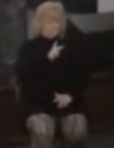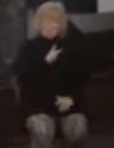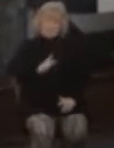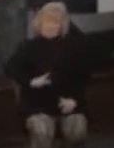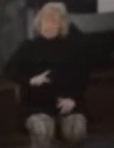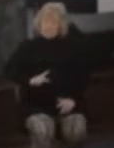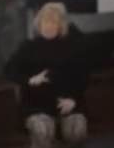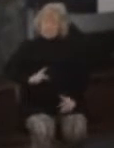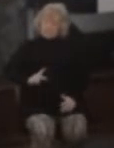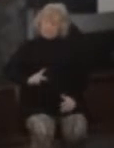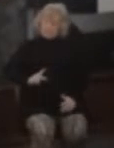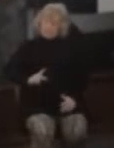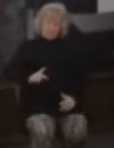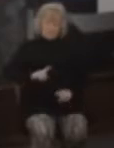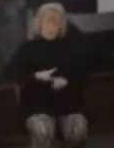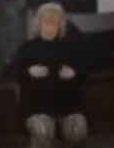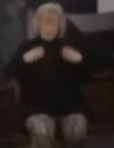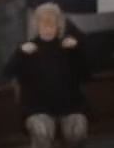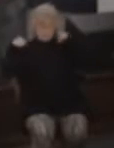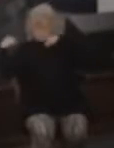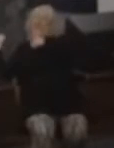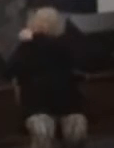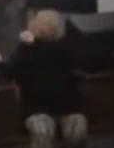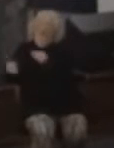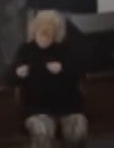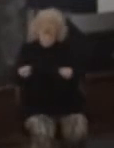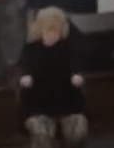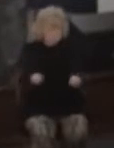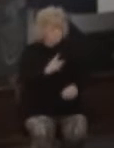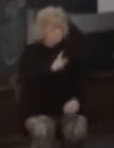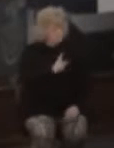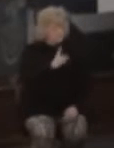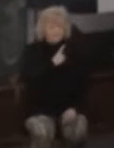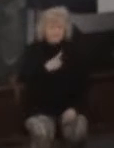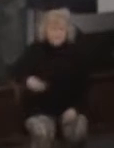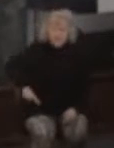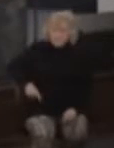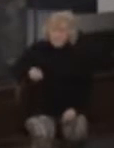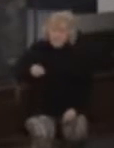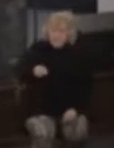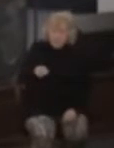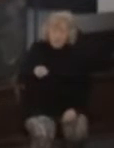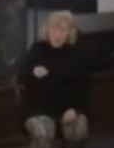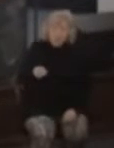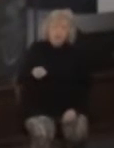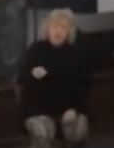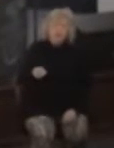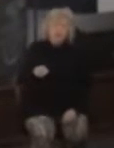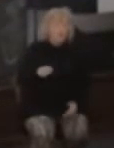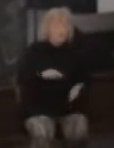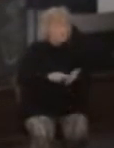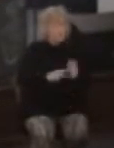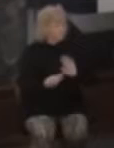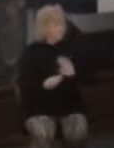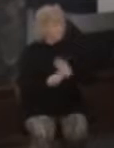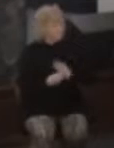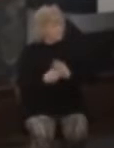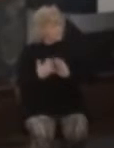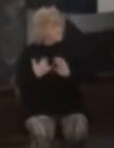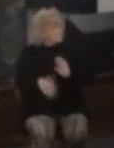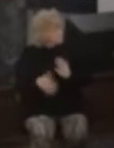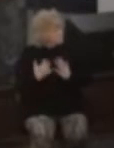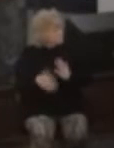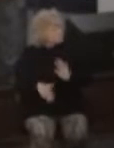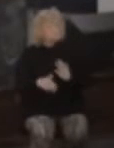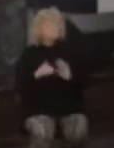the throne. And giving David these items was symbolic of Jonathan passing on to David his right to the